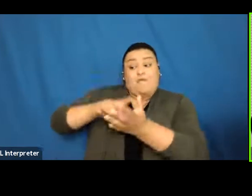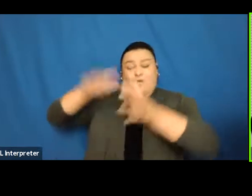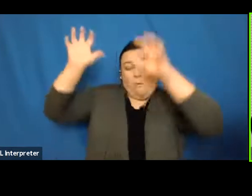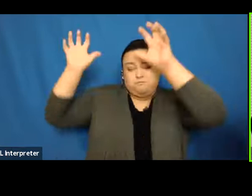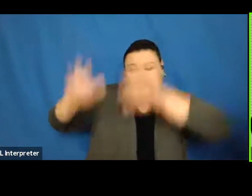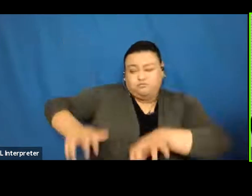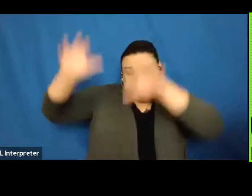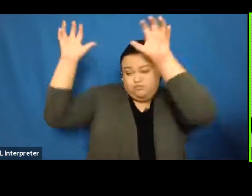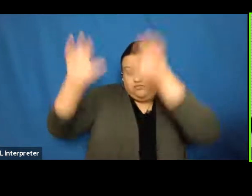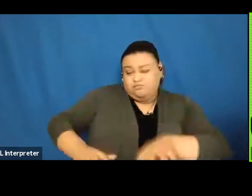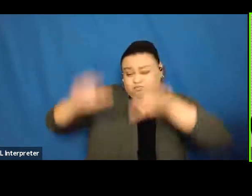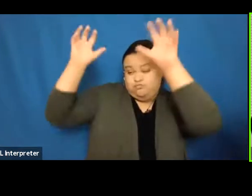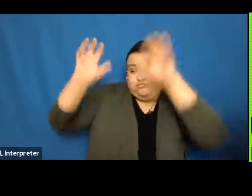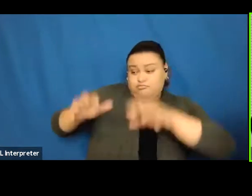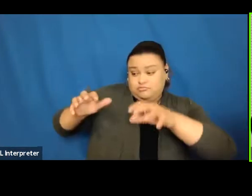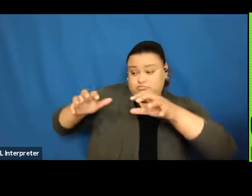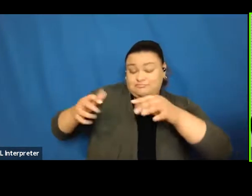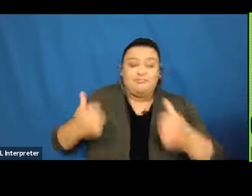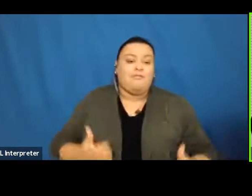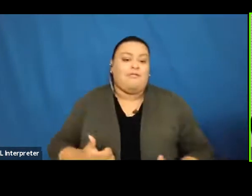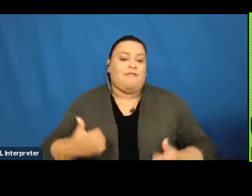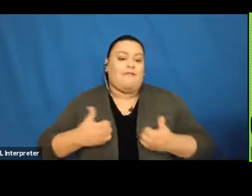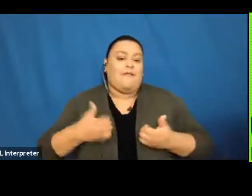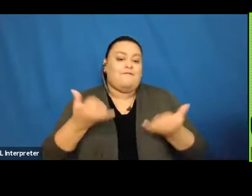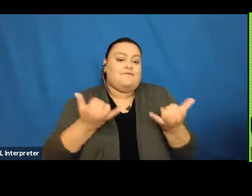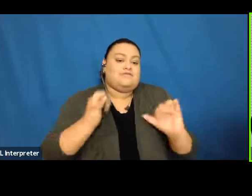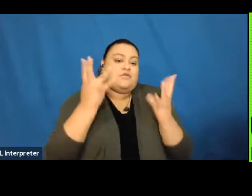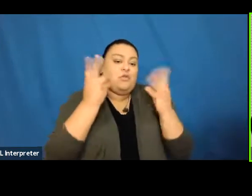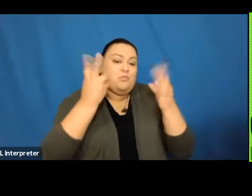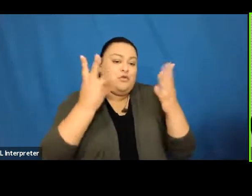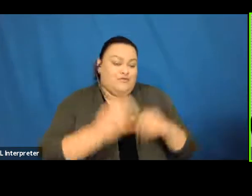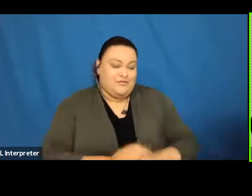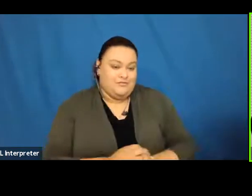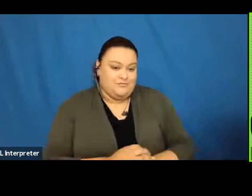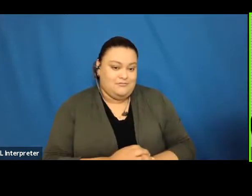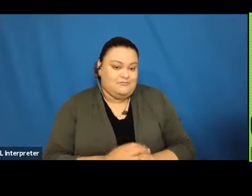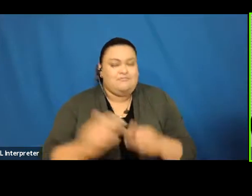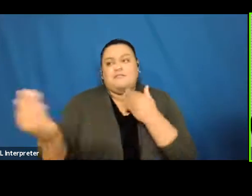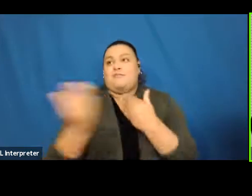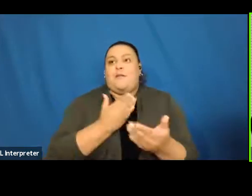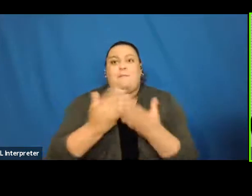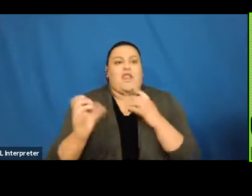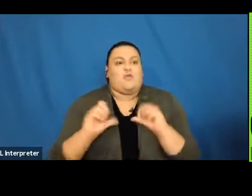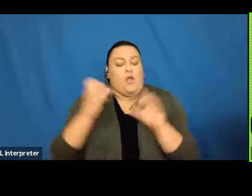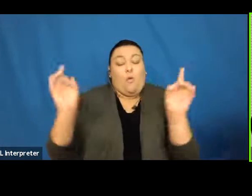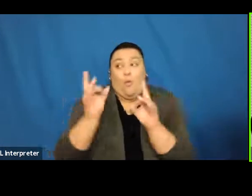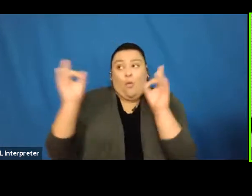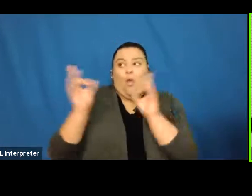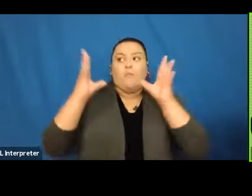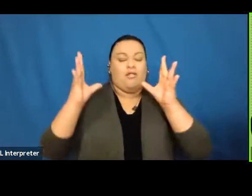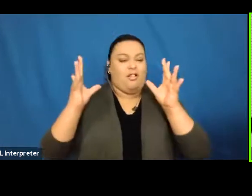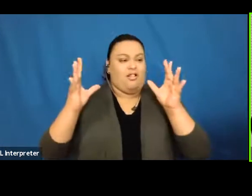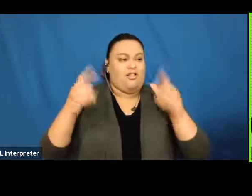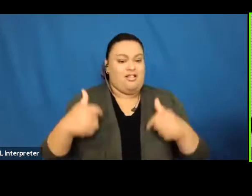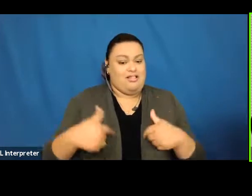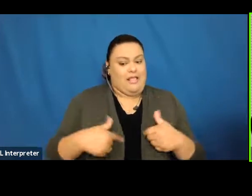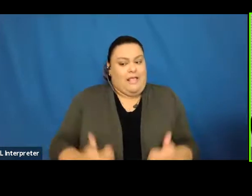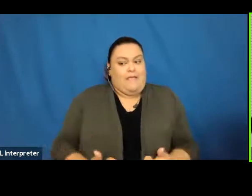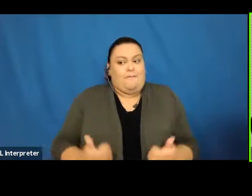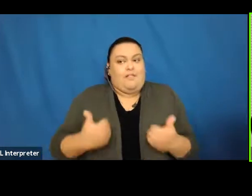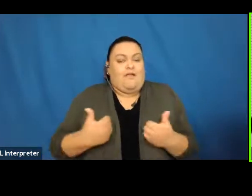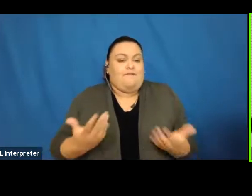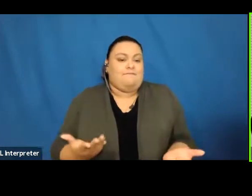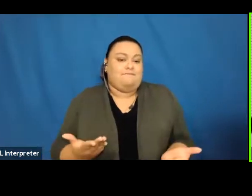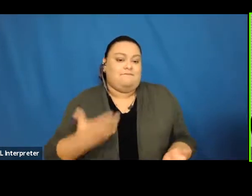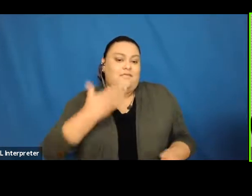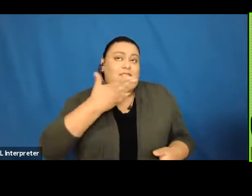beautiful, okay? If you keep that in mind, no matter how bad things get, hey, man, I'm alive, thank God. As